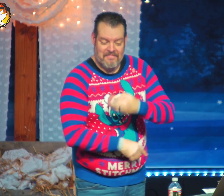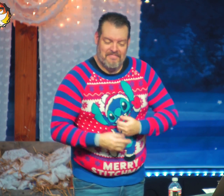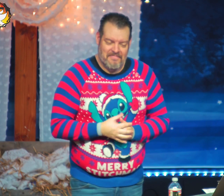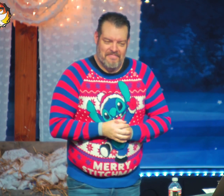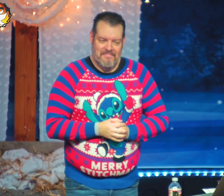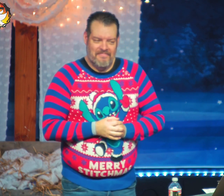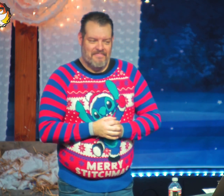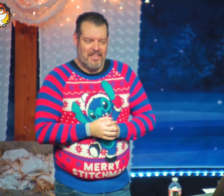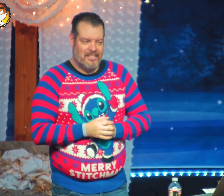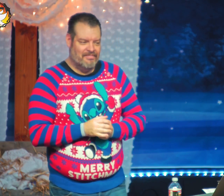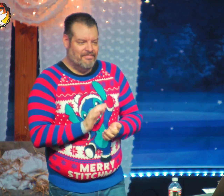Be positive.